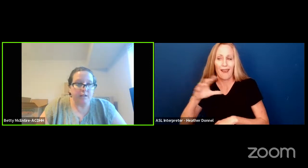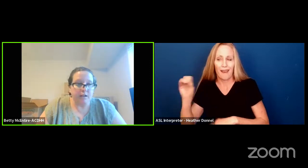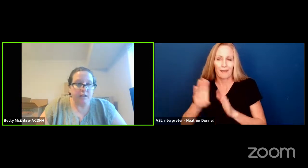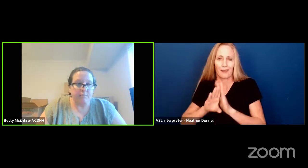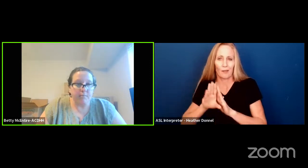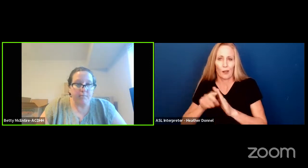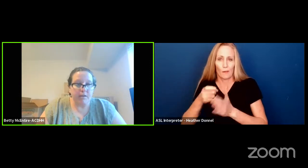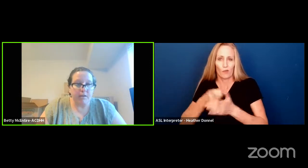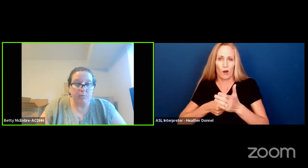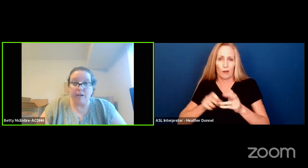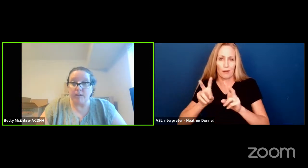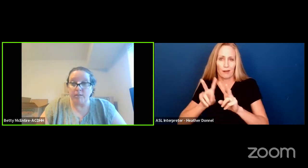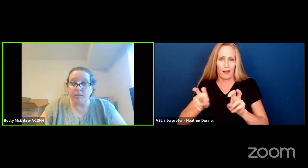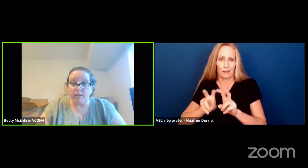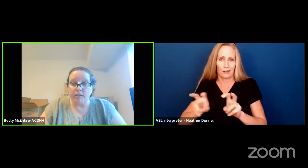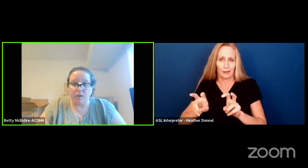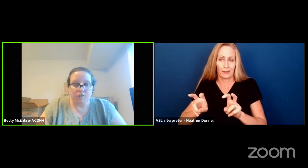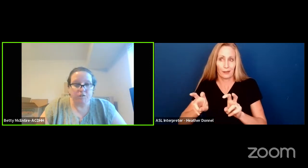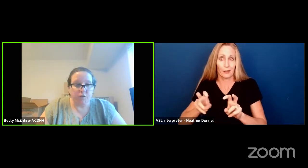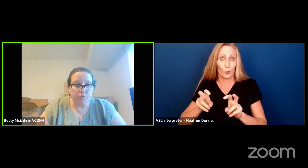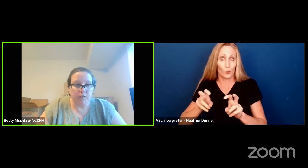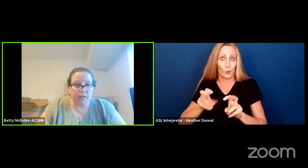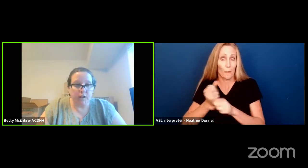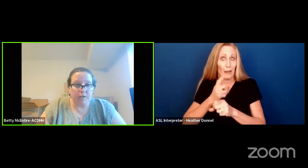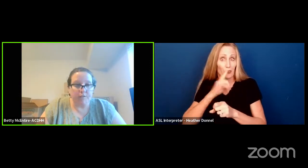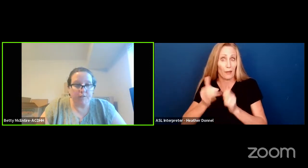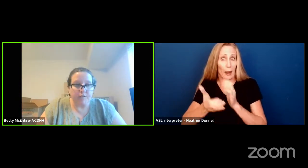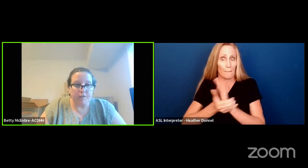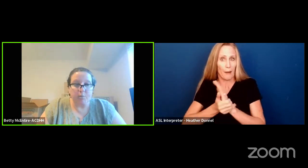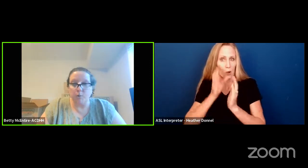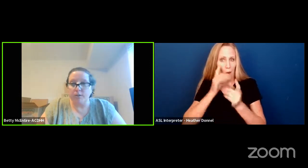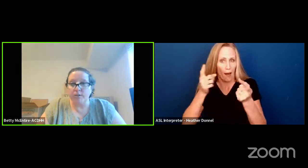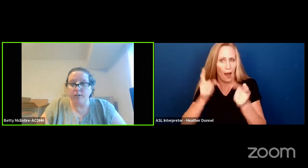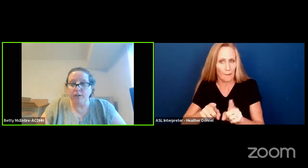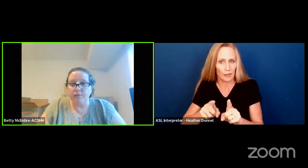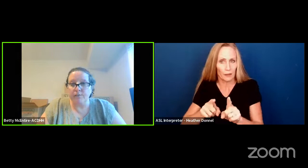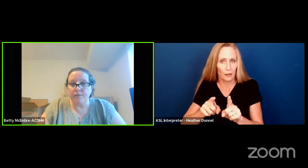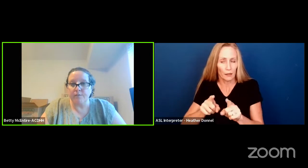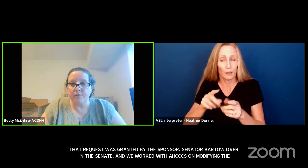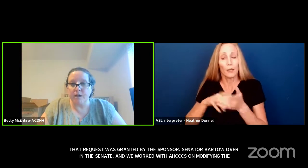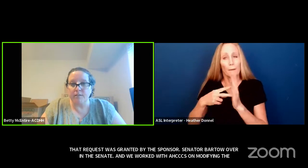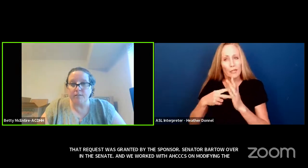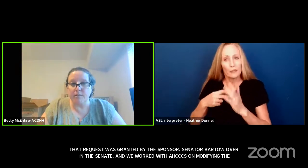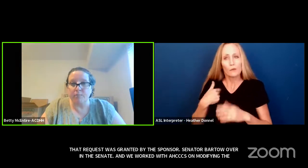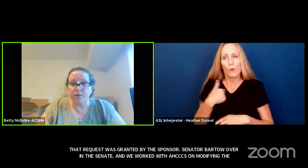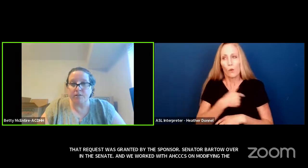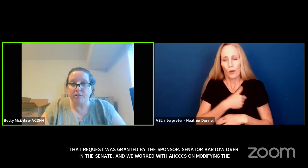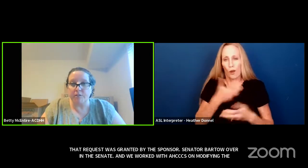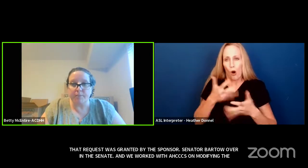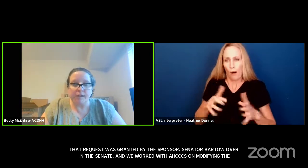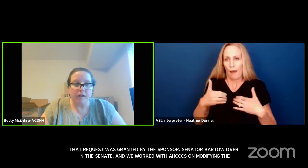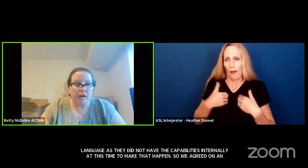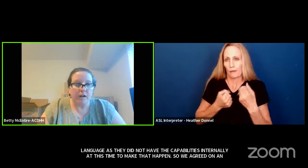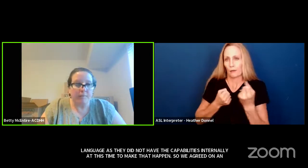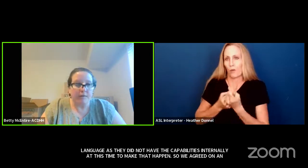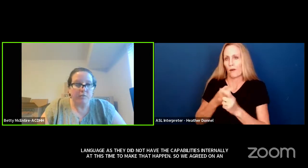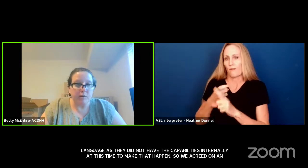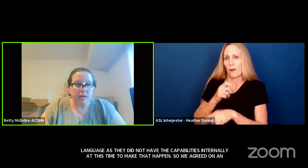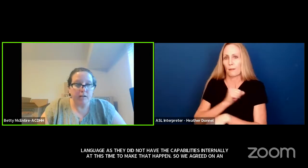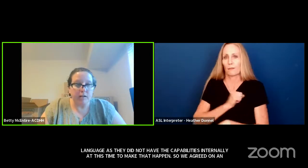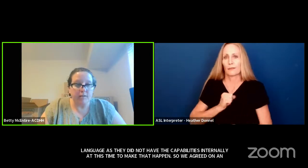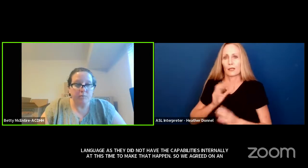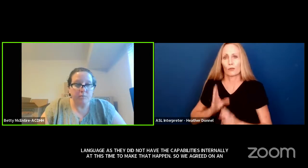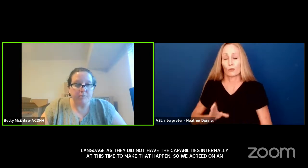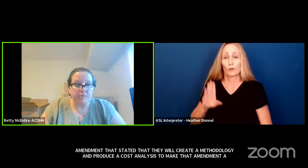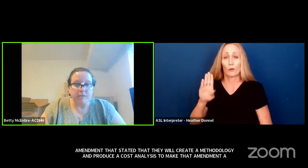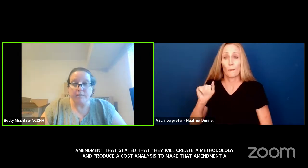that amendment a reality. So we have the support of Senator Bartow, as